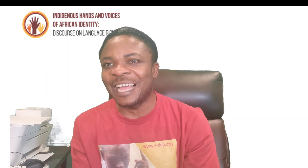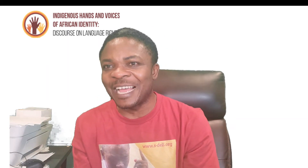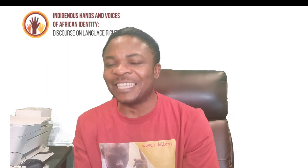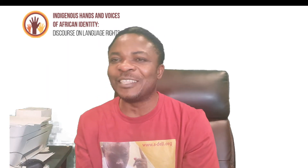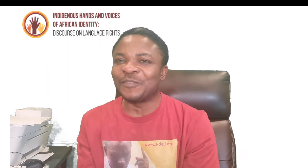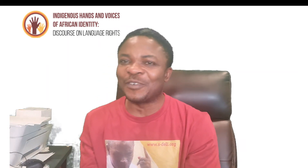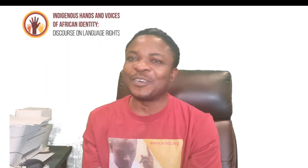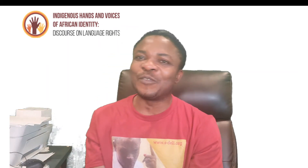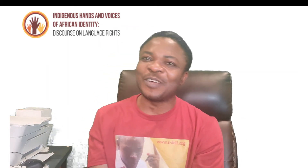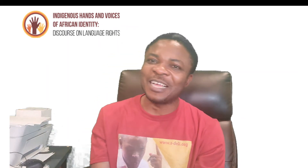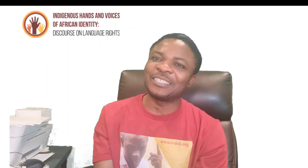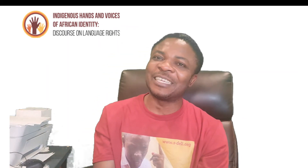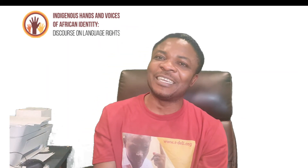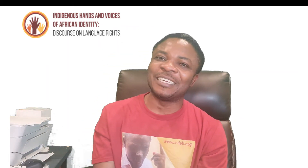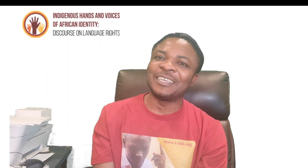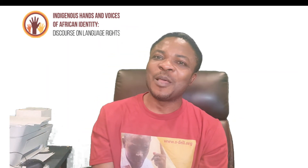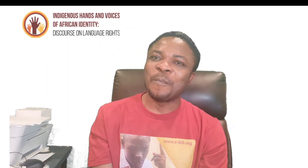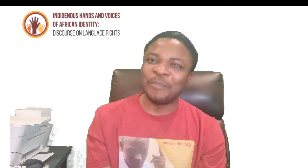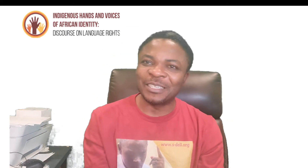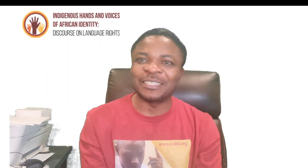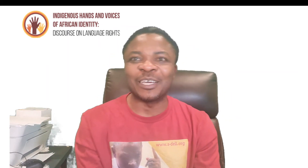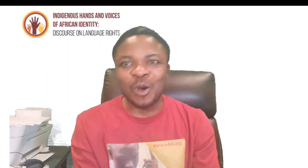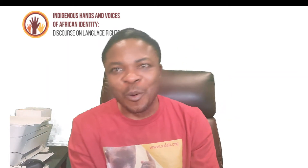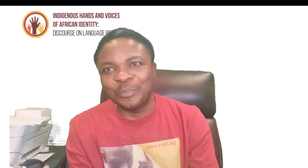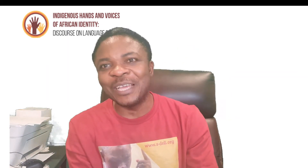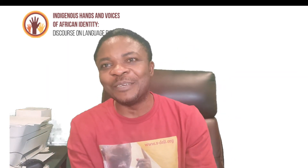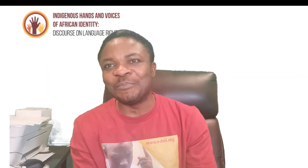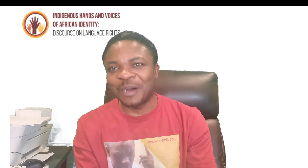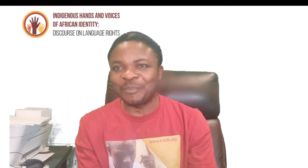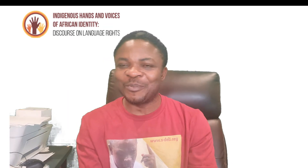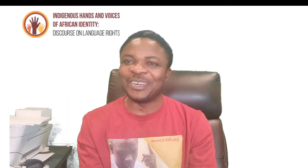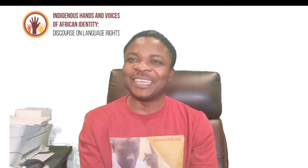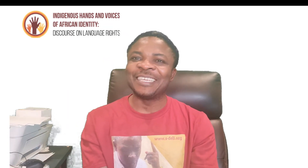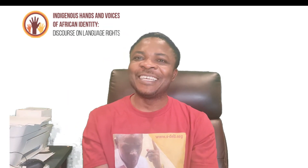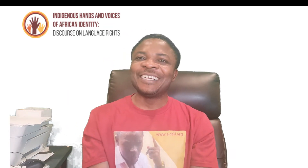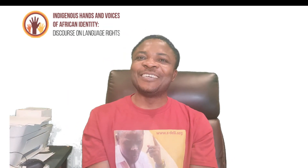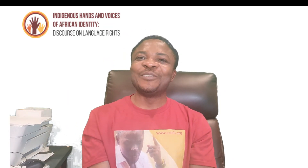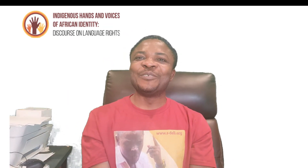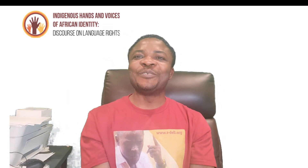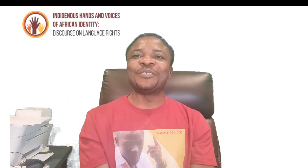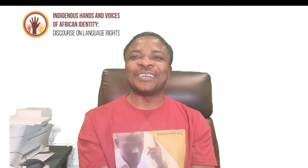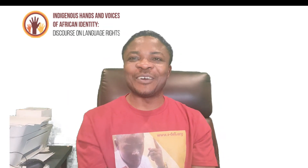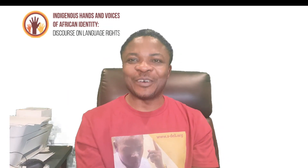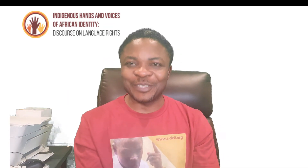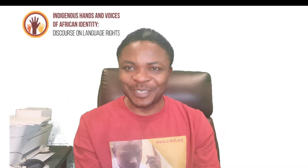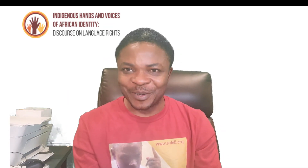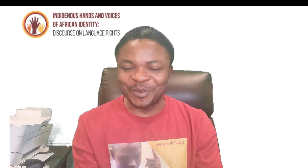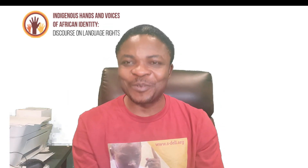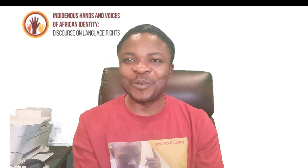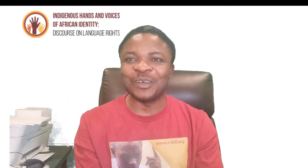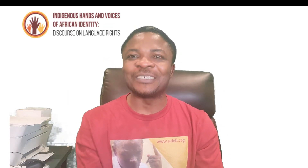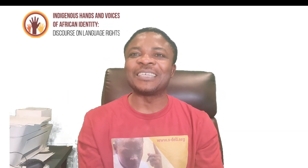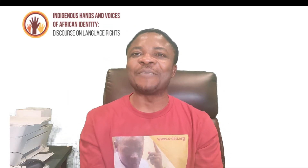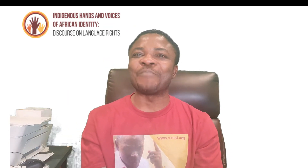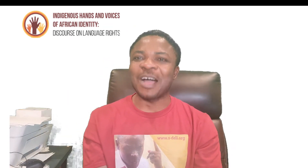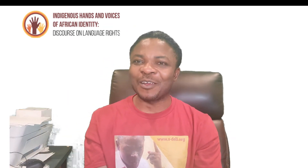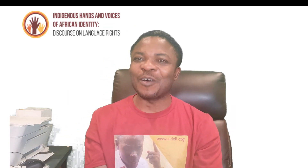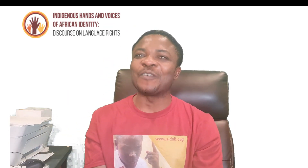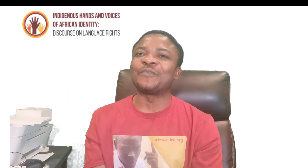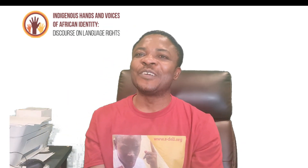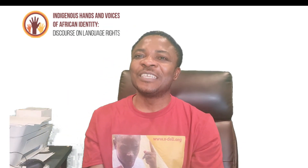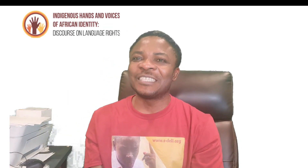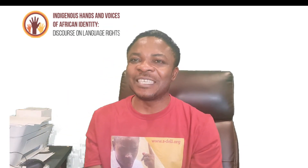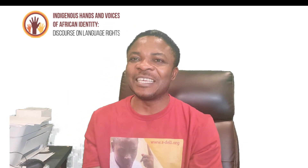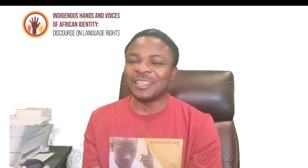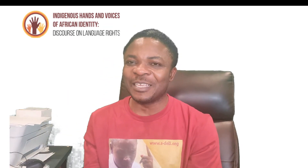friend and the friend of SDELI, Mr. Obed Mambwe, who also was part